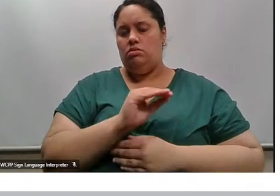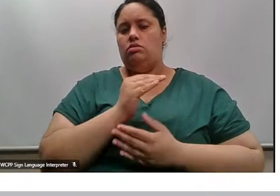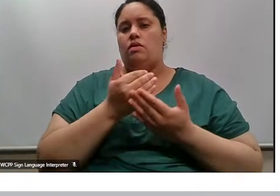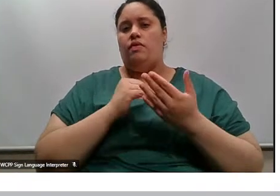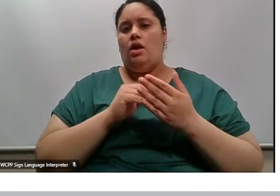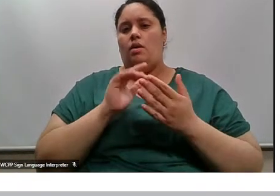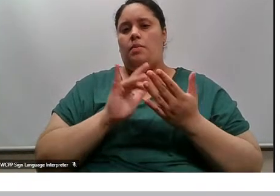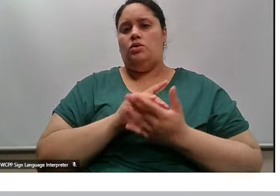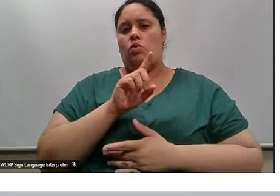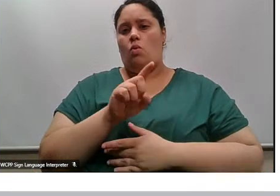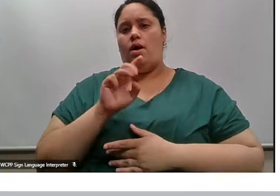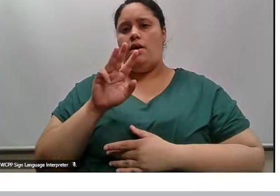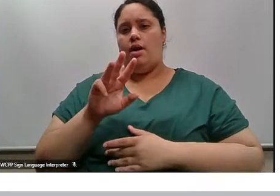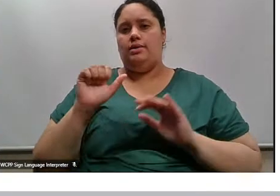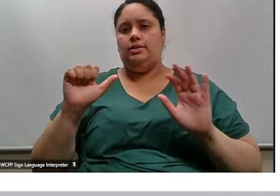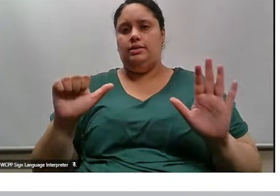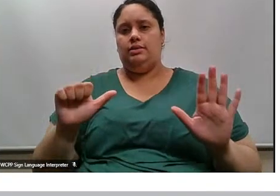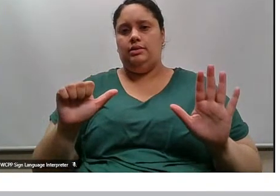page